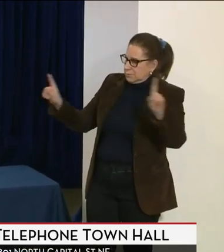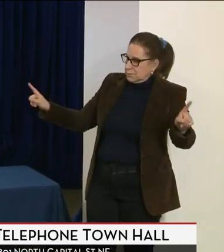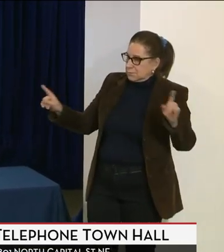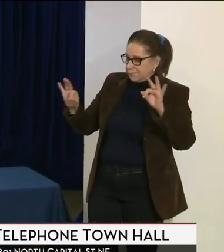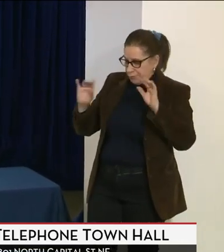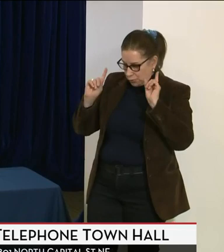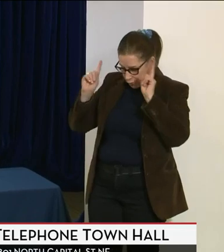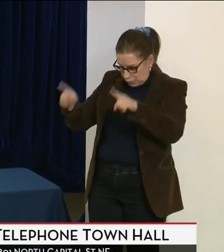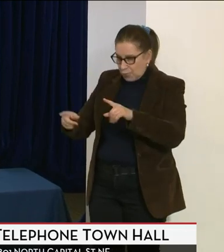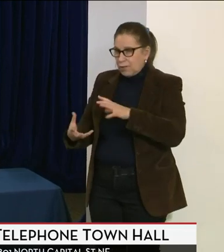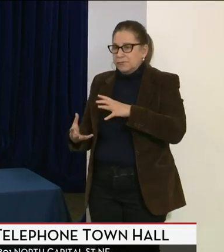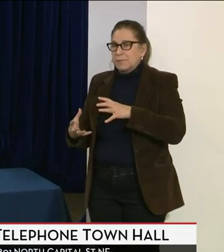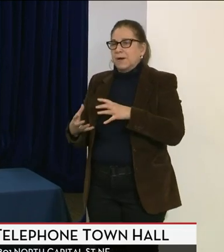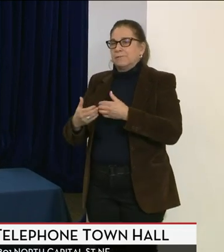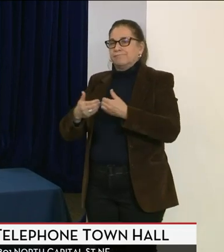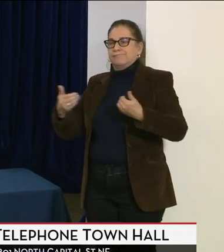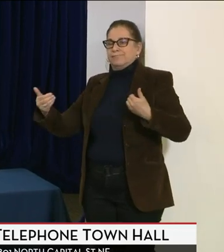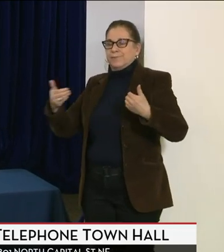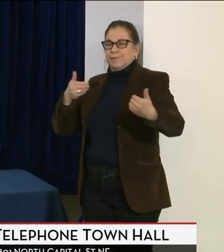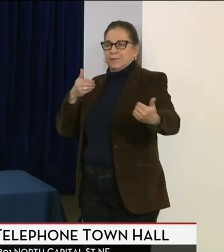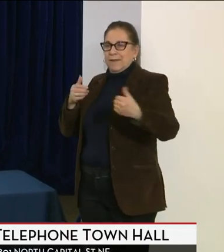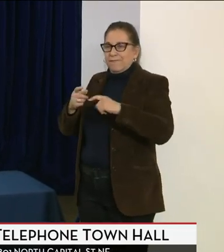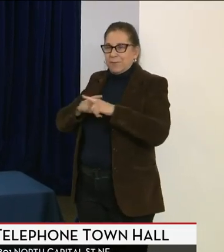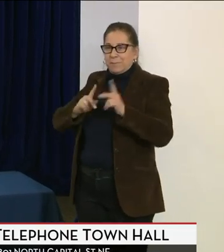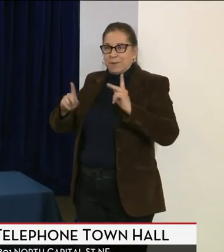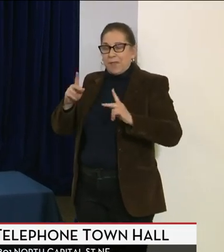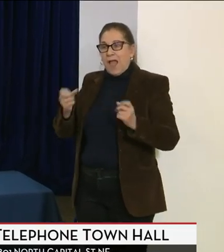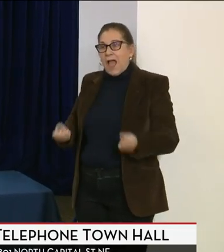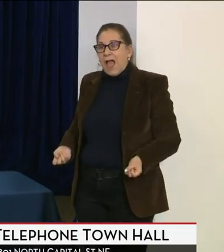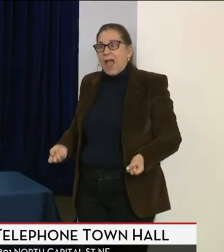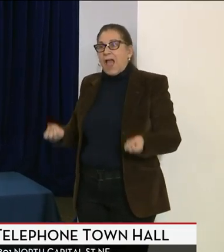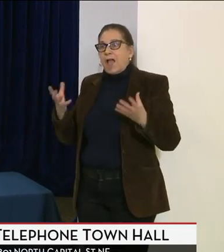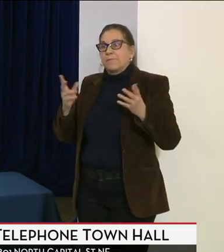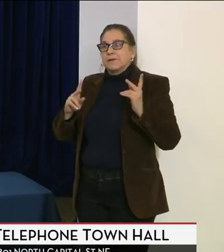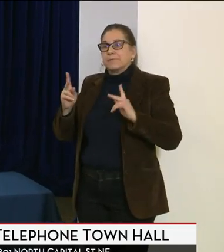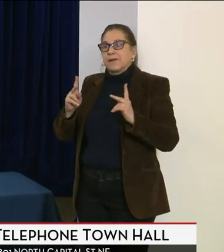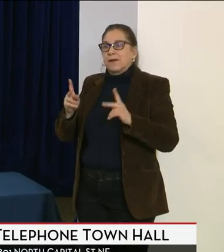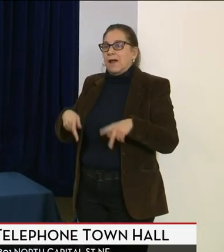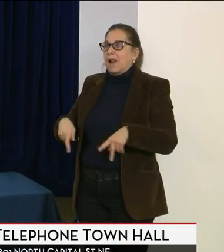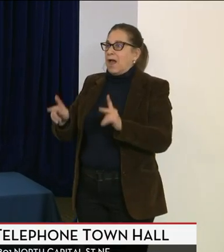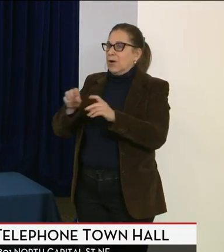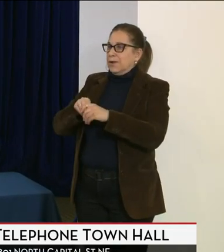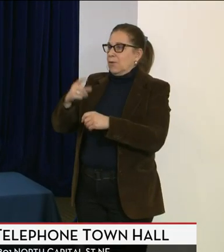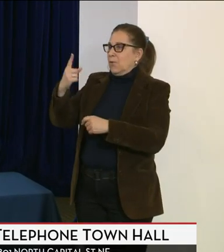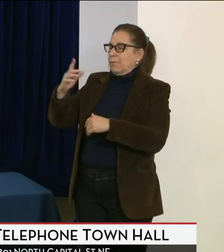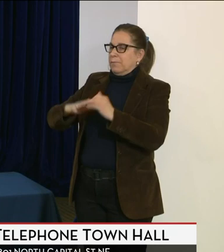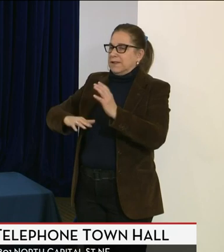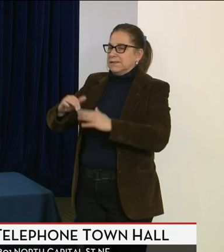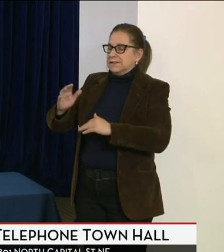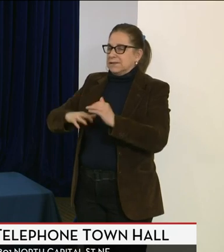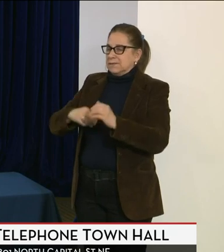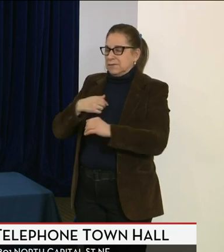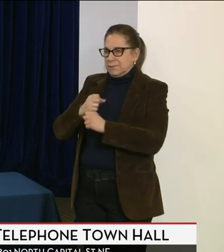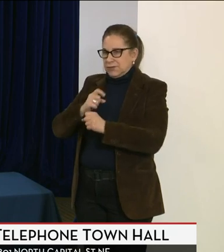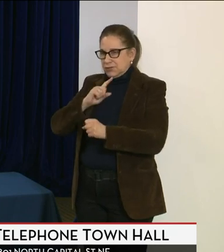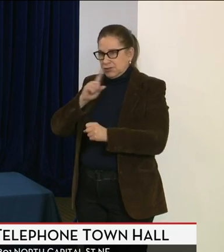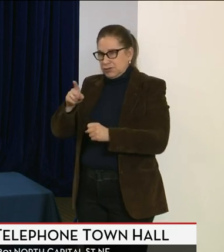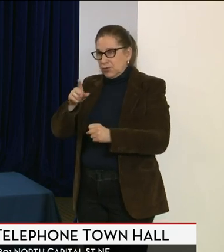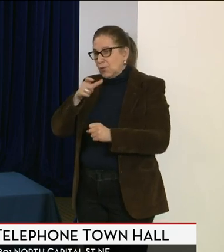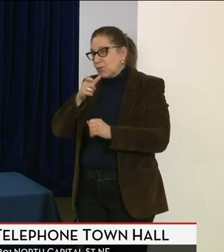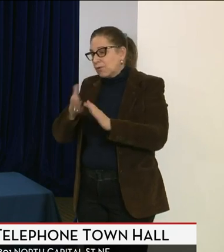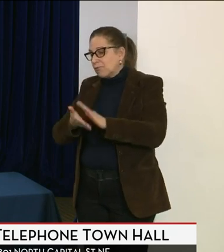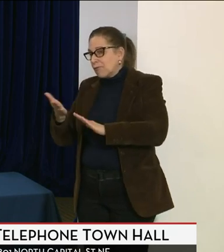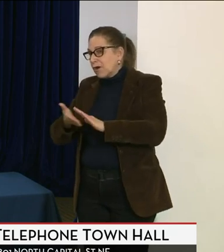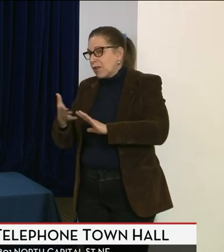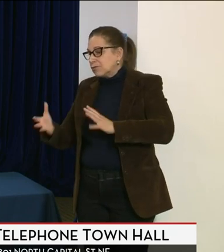the number of individuals who should be gathered in one location, we are going to ensure that the operators of laundromats and